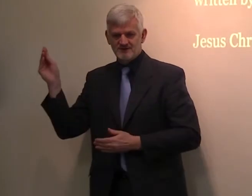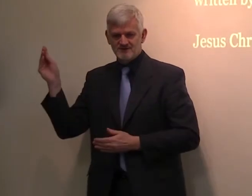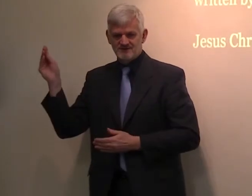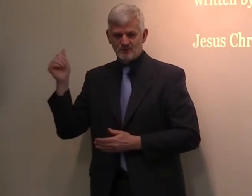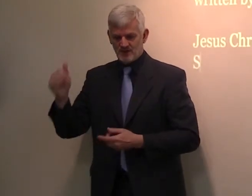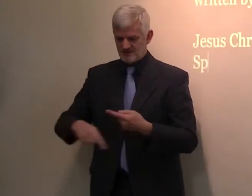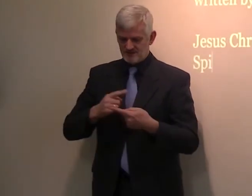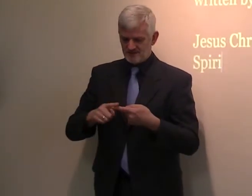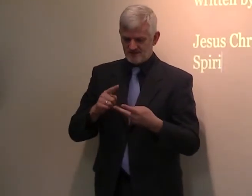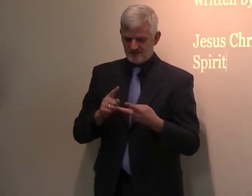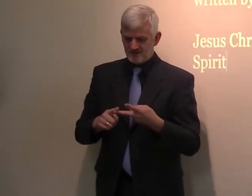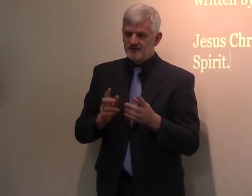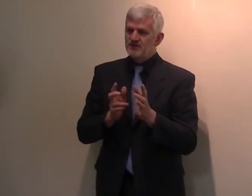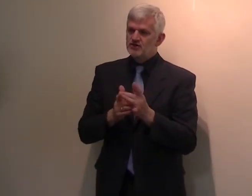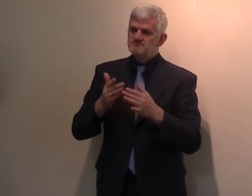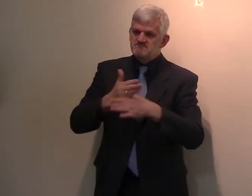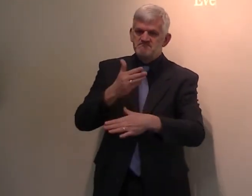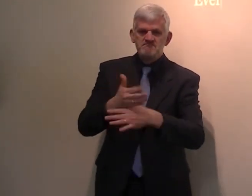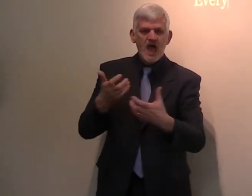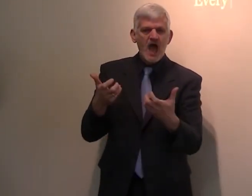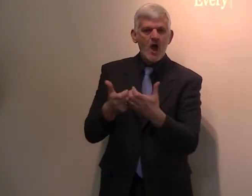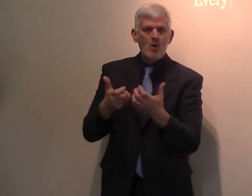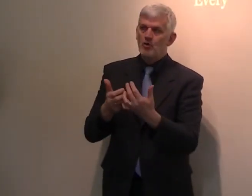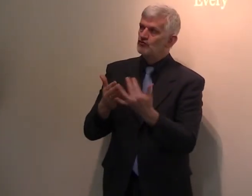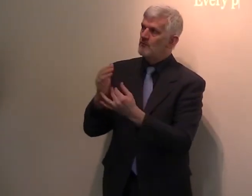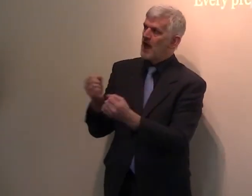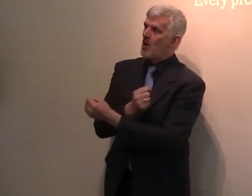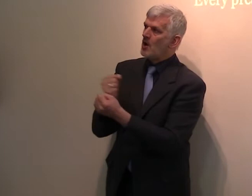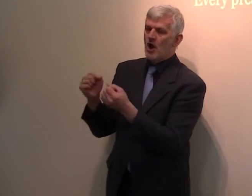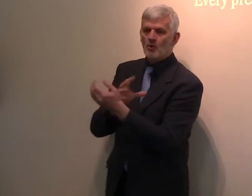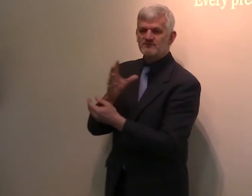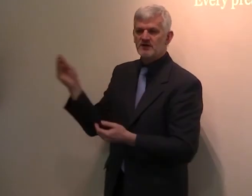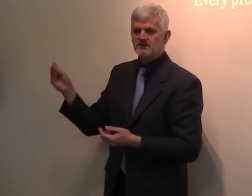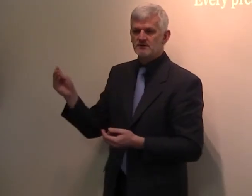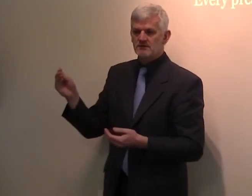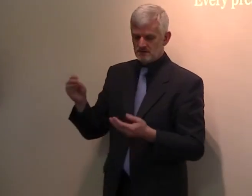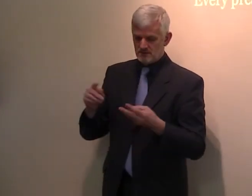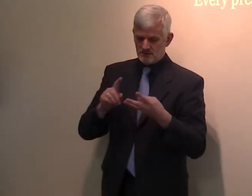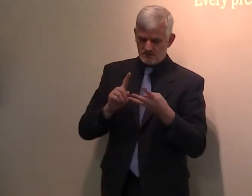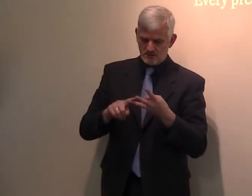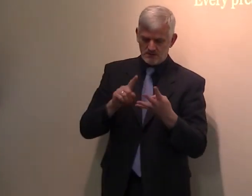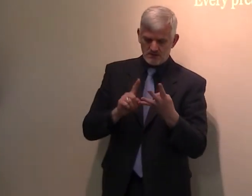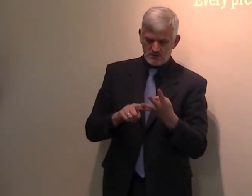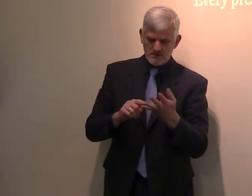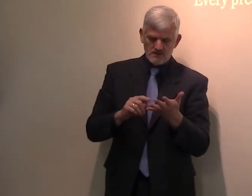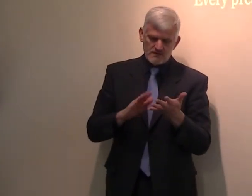ministered by the power of the Holy Spirit. He was led, Matthew 4, Luke chapter 4, he was led into the desert to